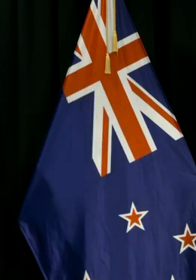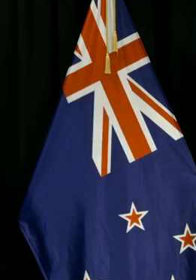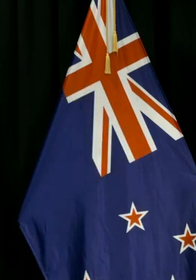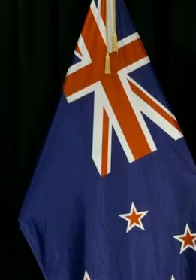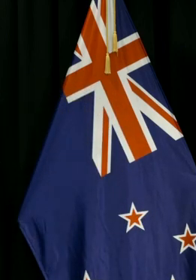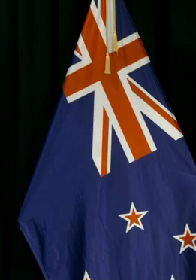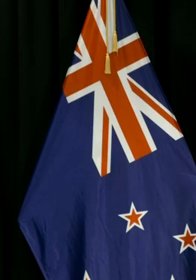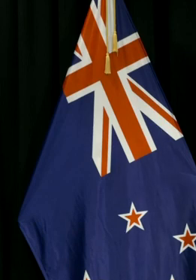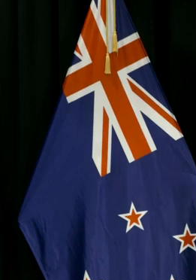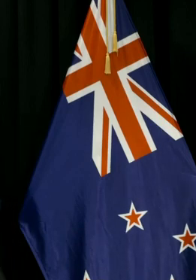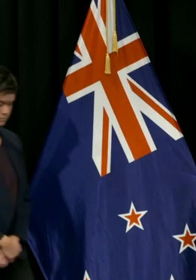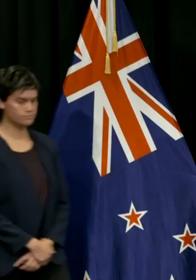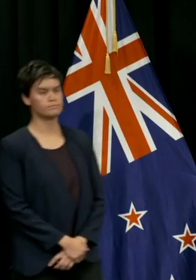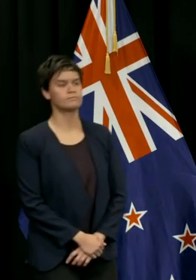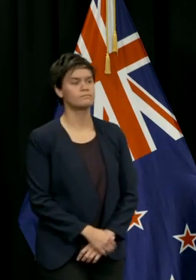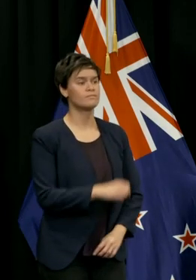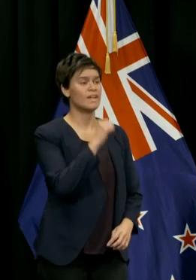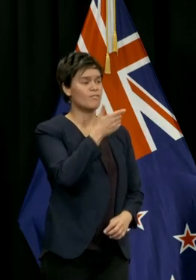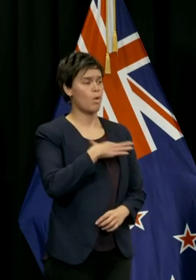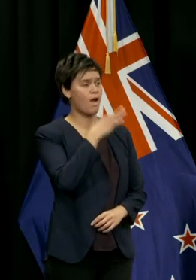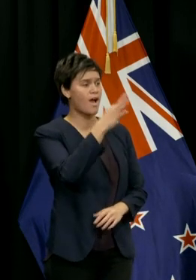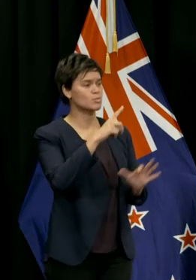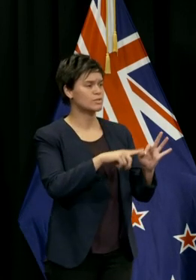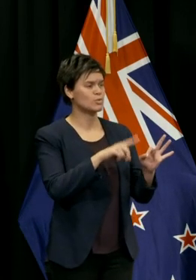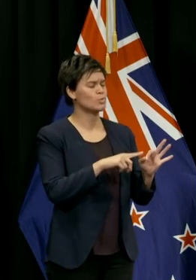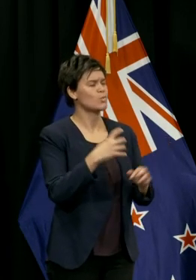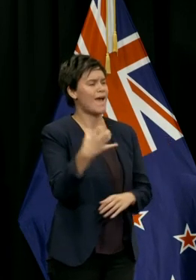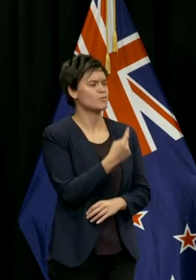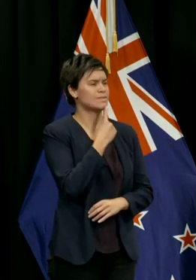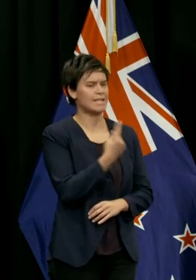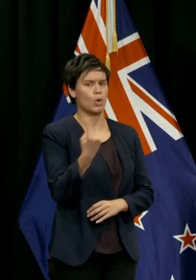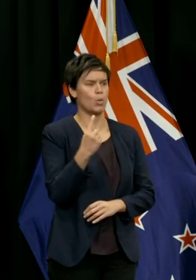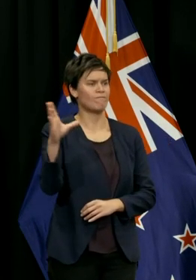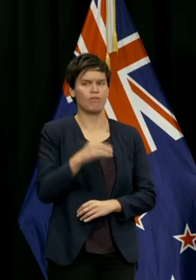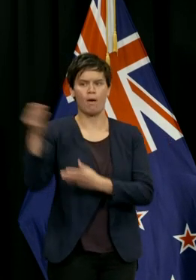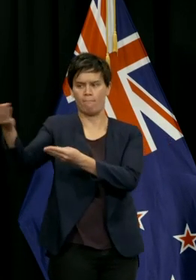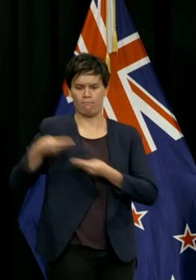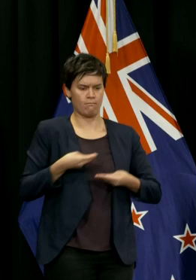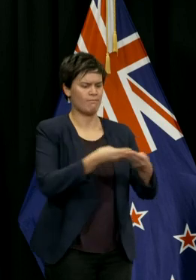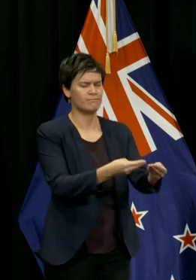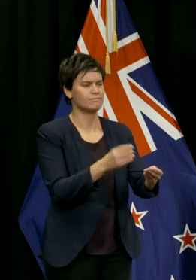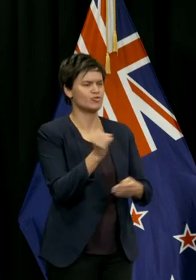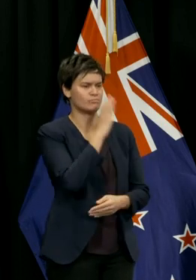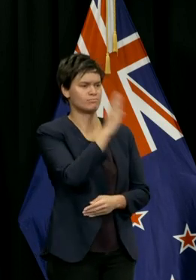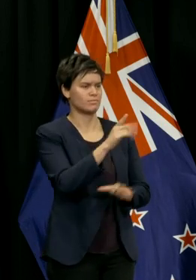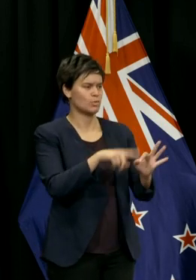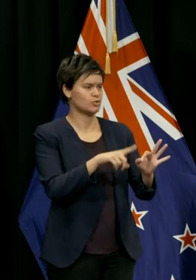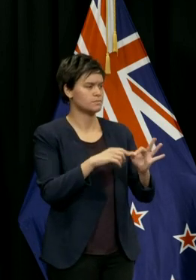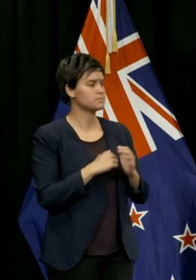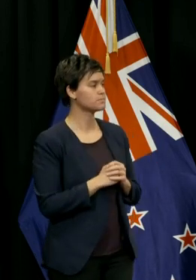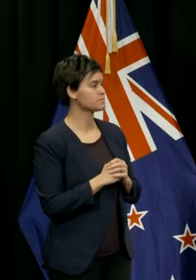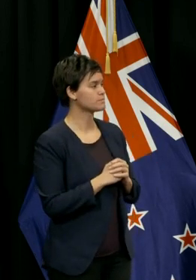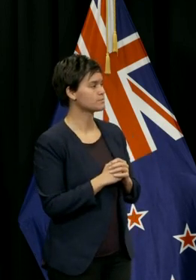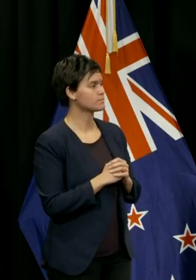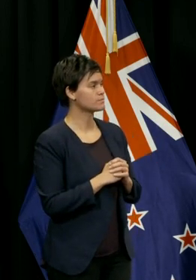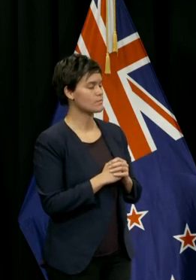you're asking on behalf of if you feel like you want a disclaimer for why you're asking the question. Secondarily, the mortgage holiday scheme is only being offered by